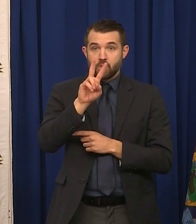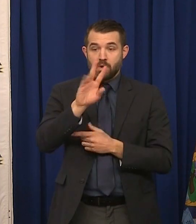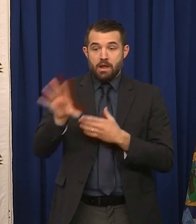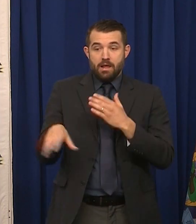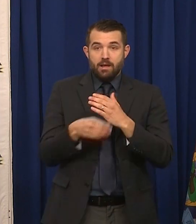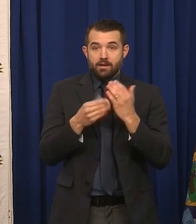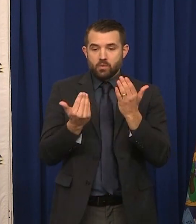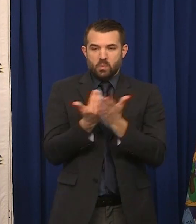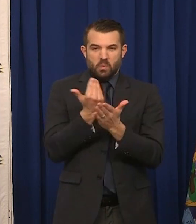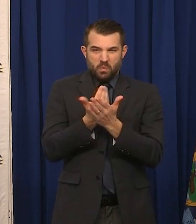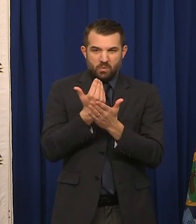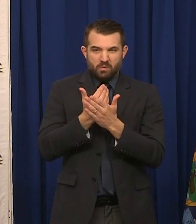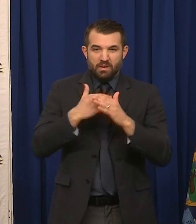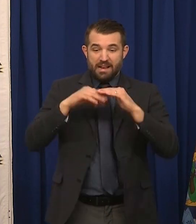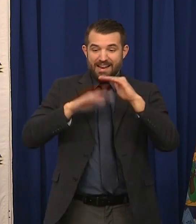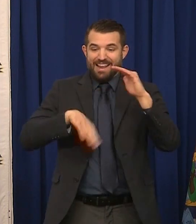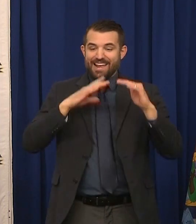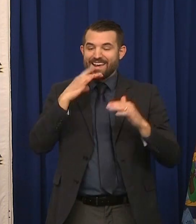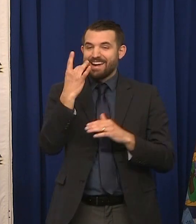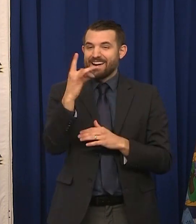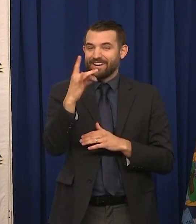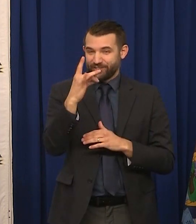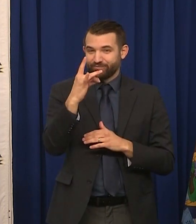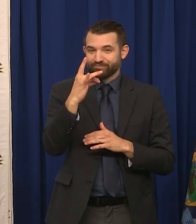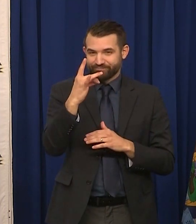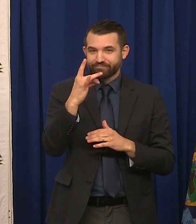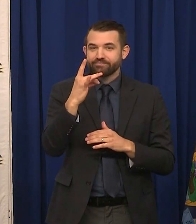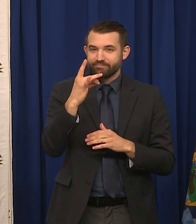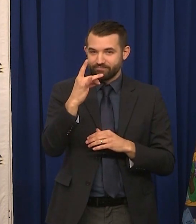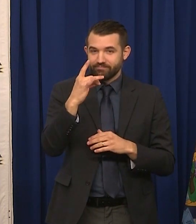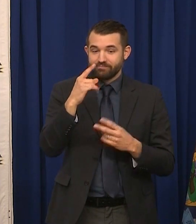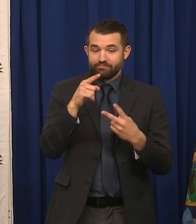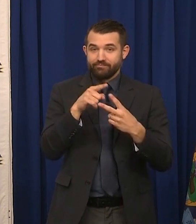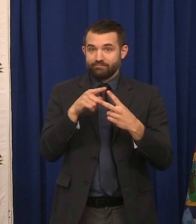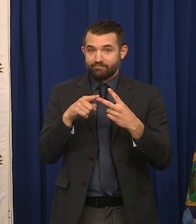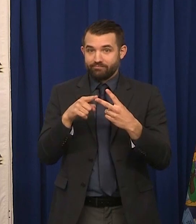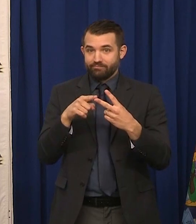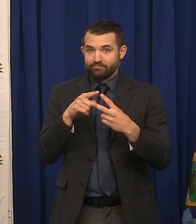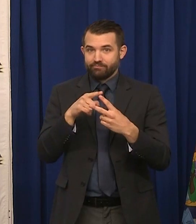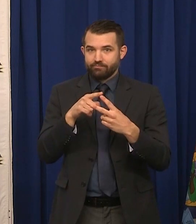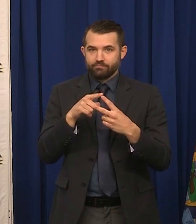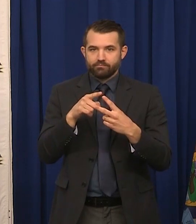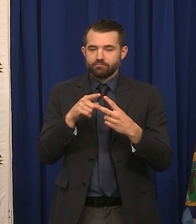COVID-19. Neither of those young people is school-aged.